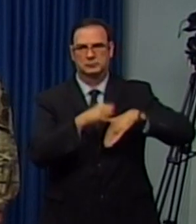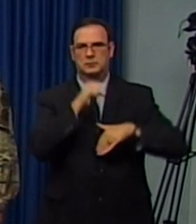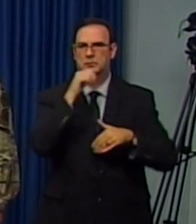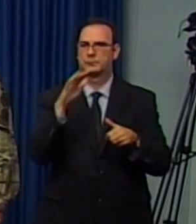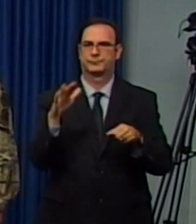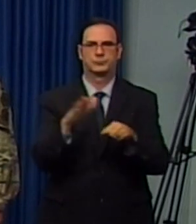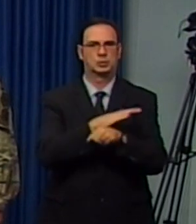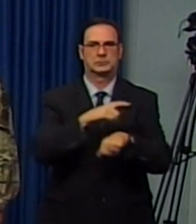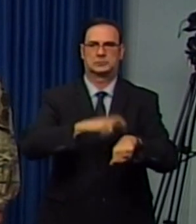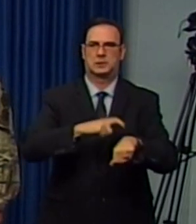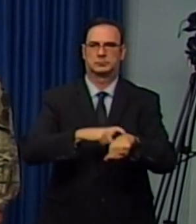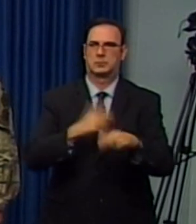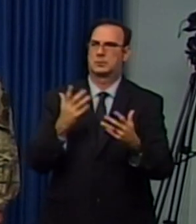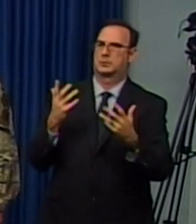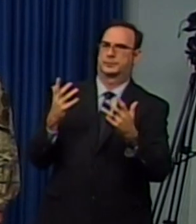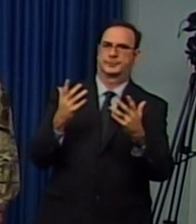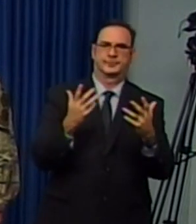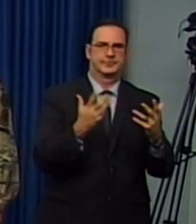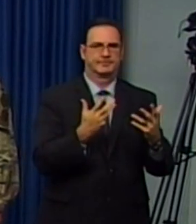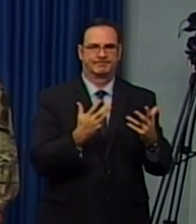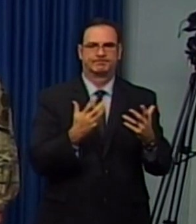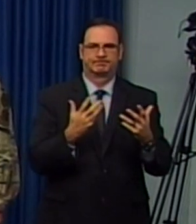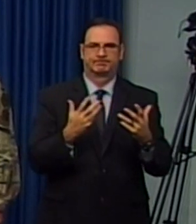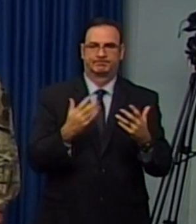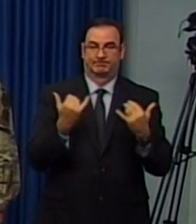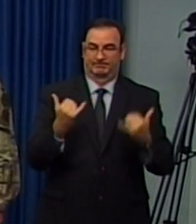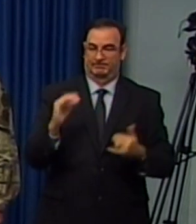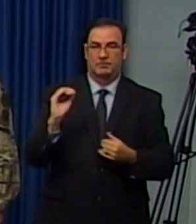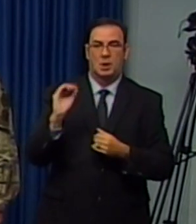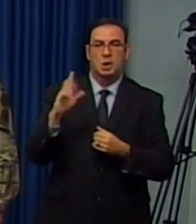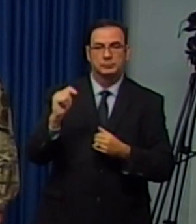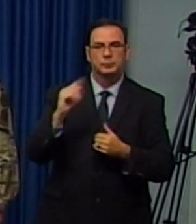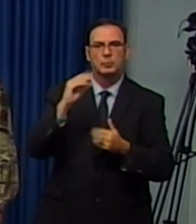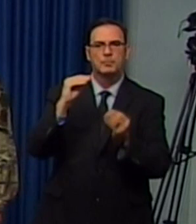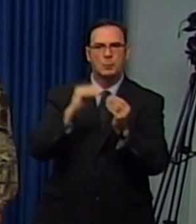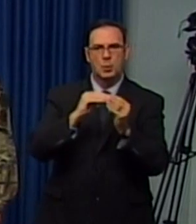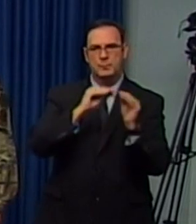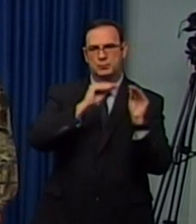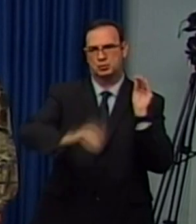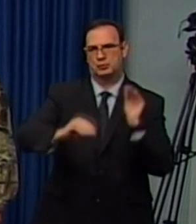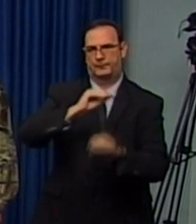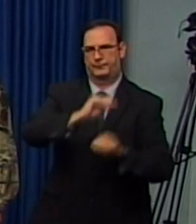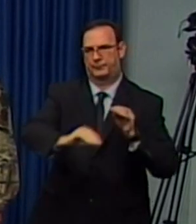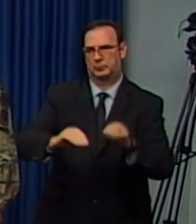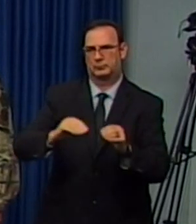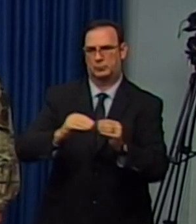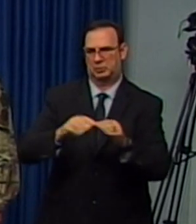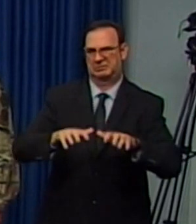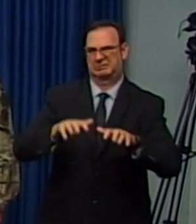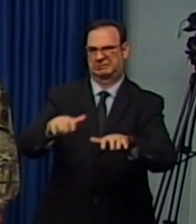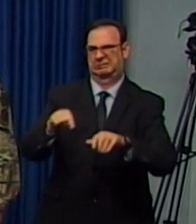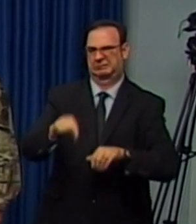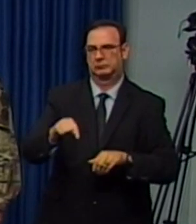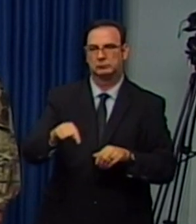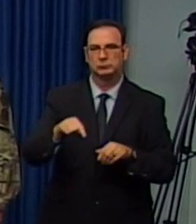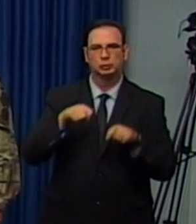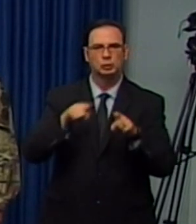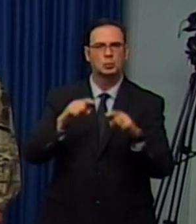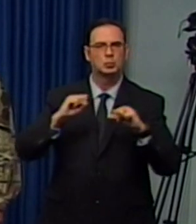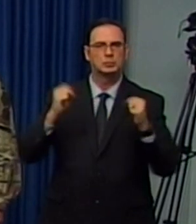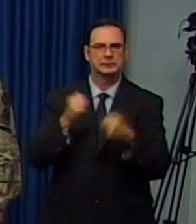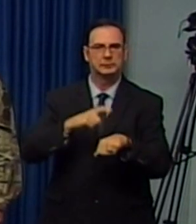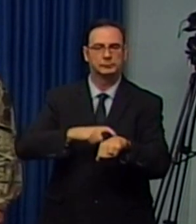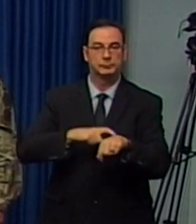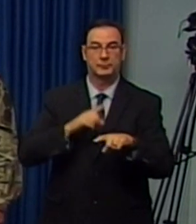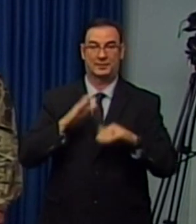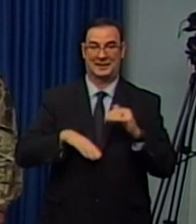was in October rather than at the end of August, beginning of September. Nevertheless, there is going to be folks there who are going to need